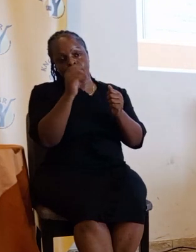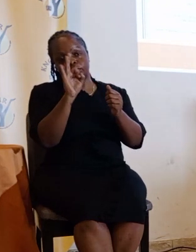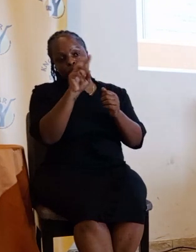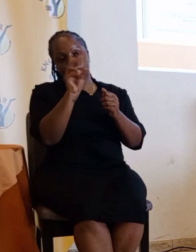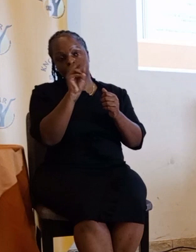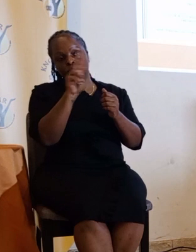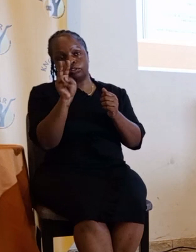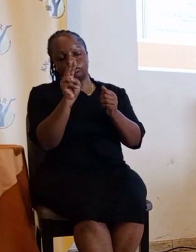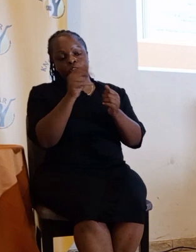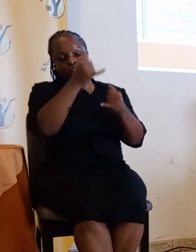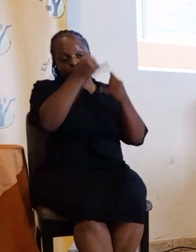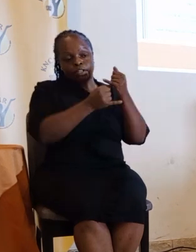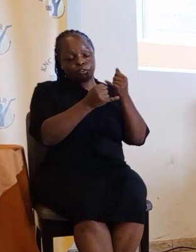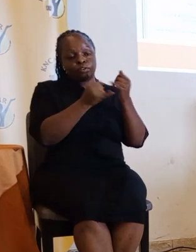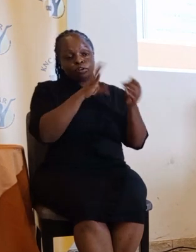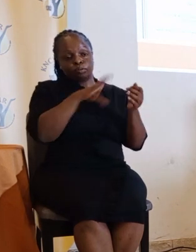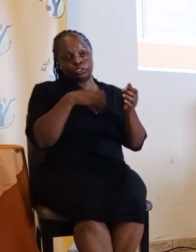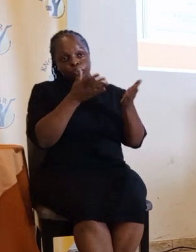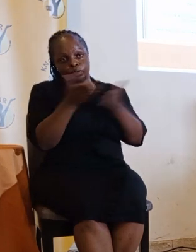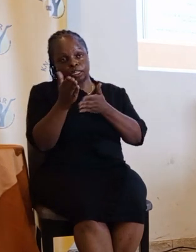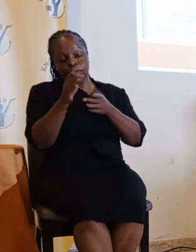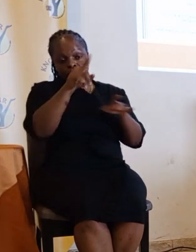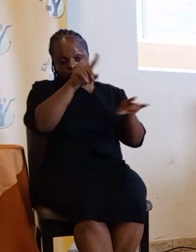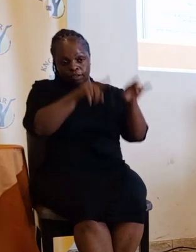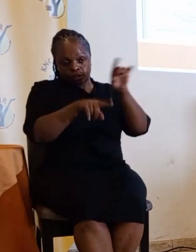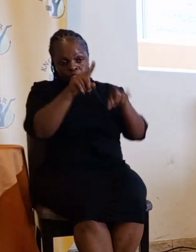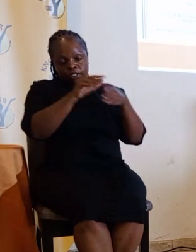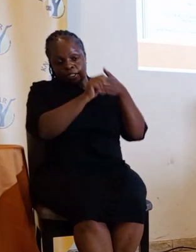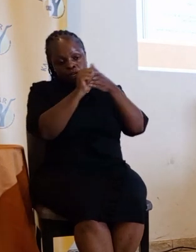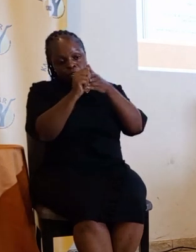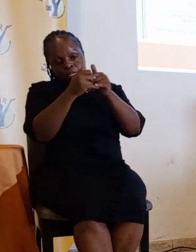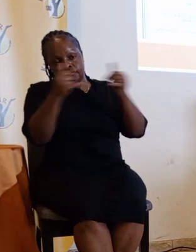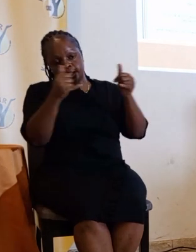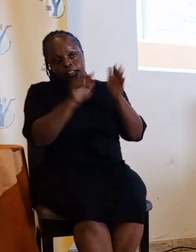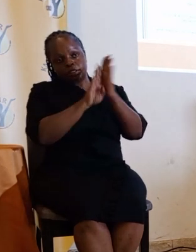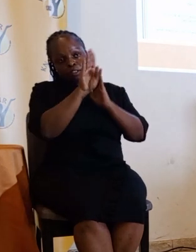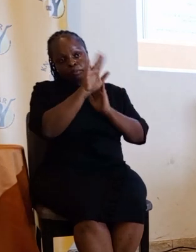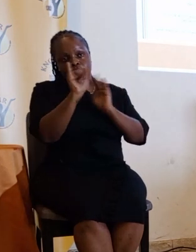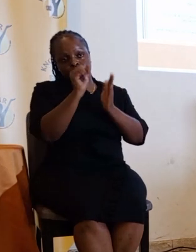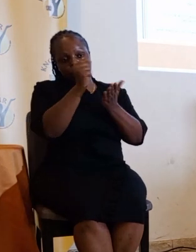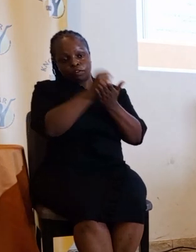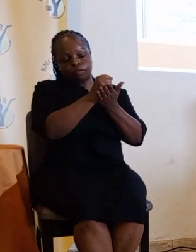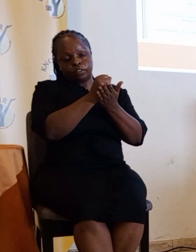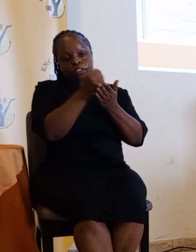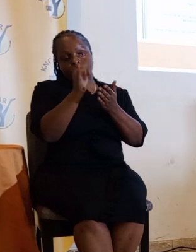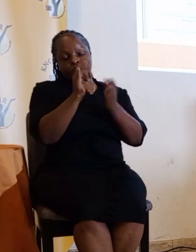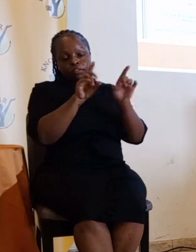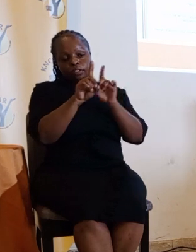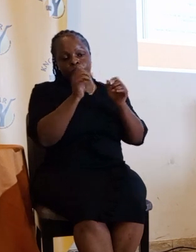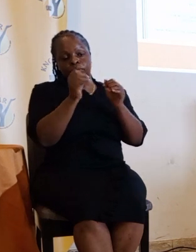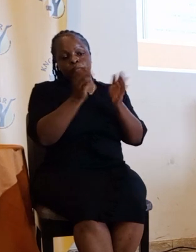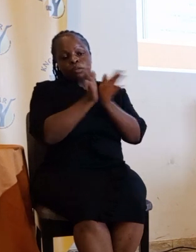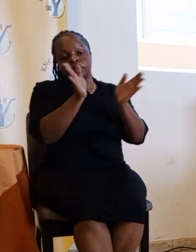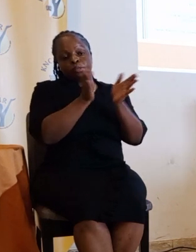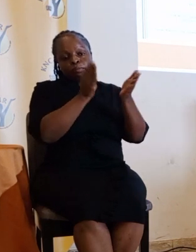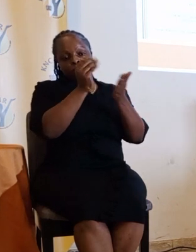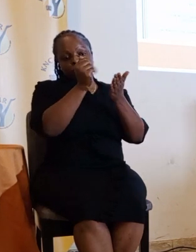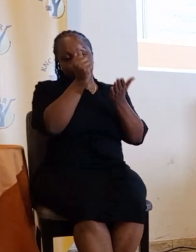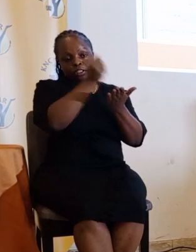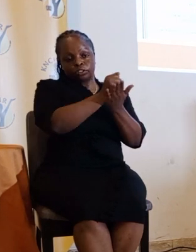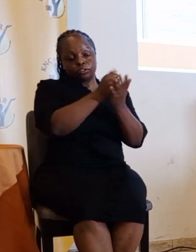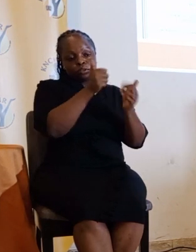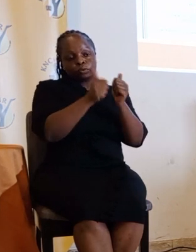Lastly, the Commission also welcomes the diversion guidelines developed by the Office of the Director of Public Prosecutions, which will